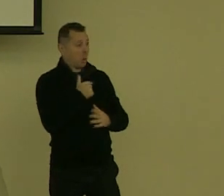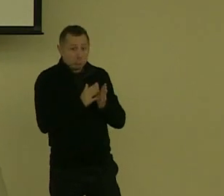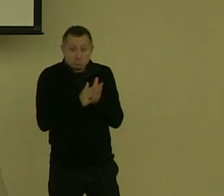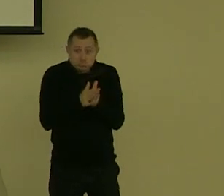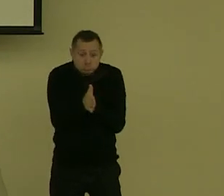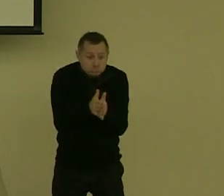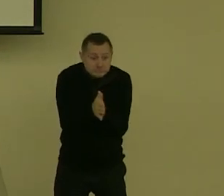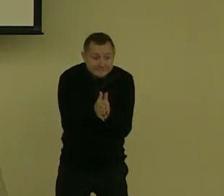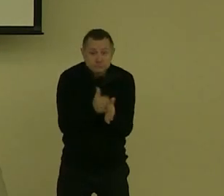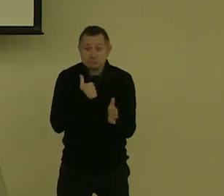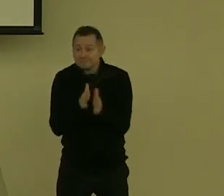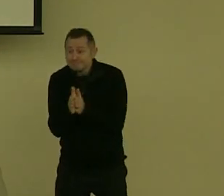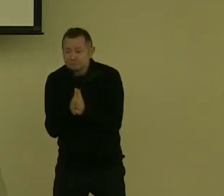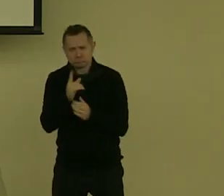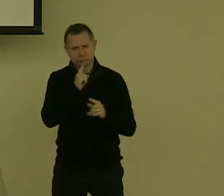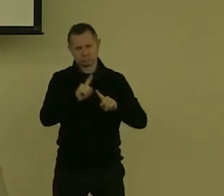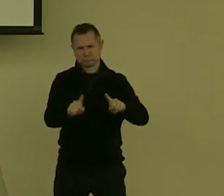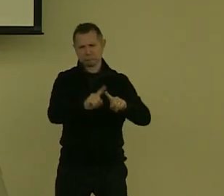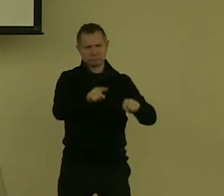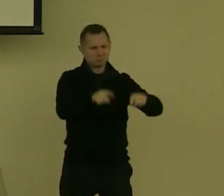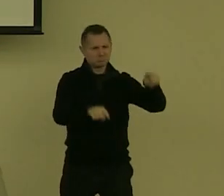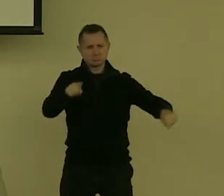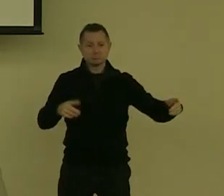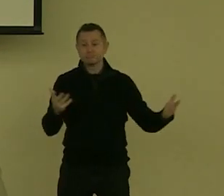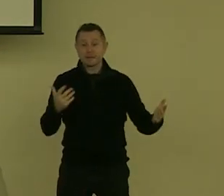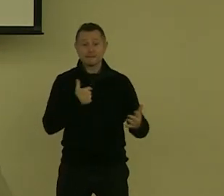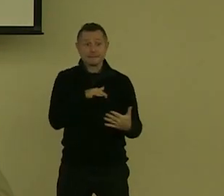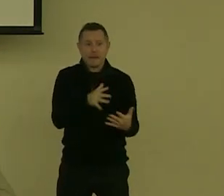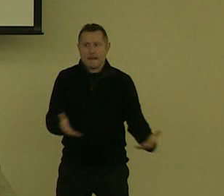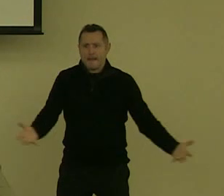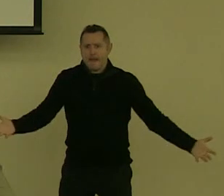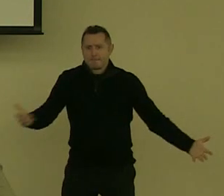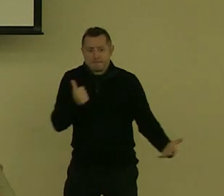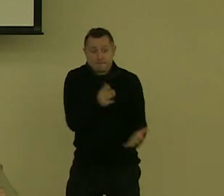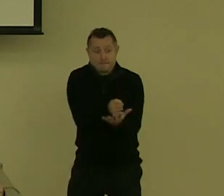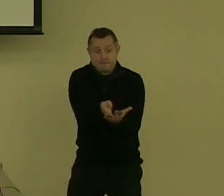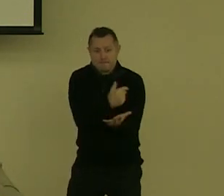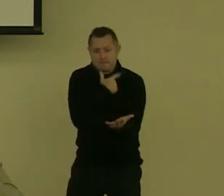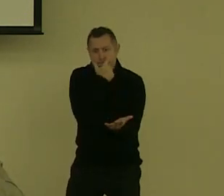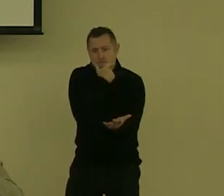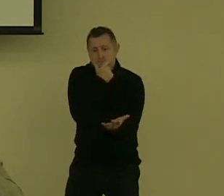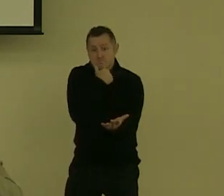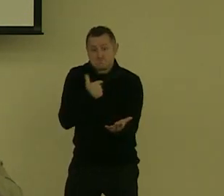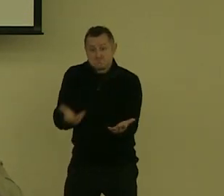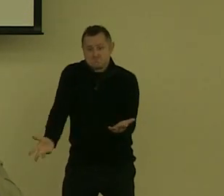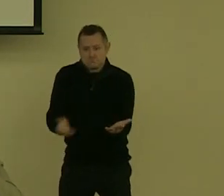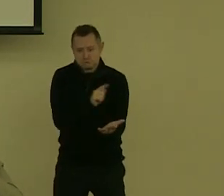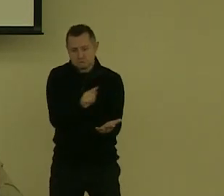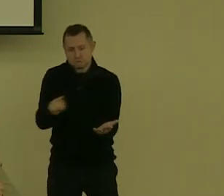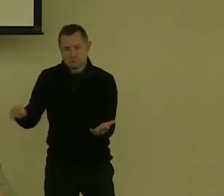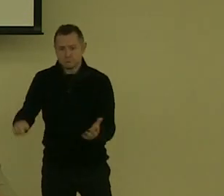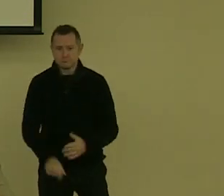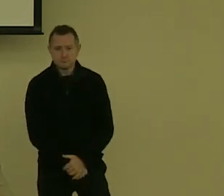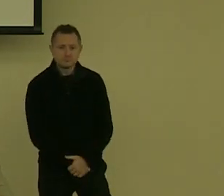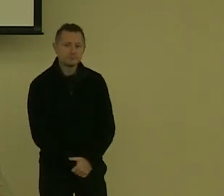about what comic studies are. Okay, so thank you to the three of you for being here today, and of course